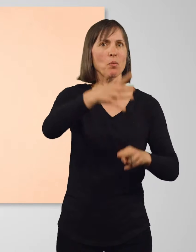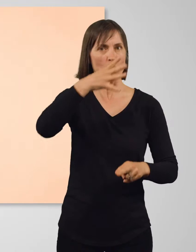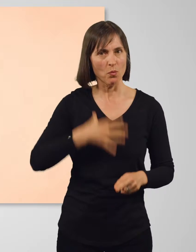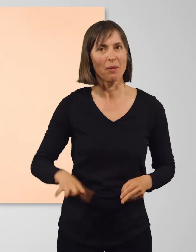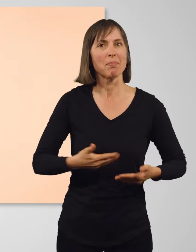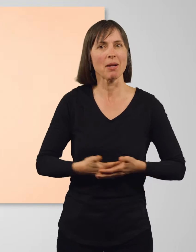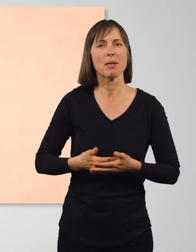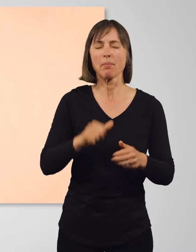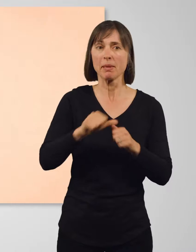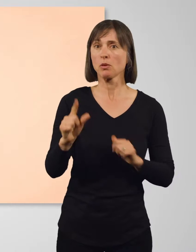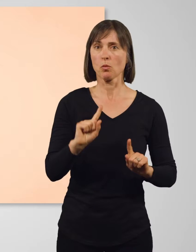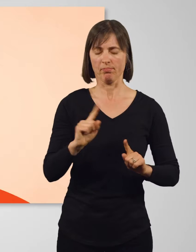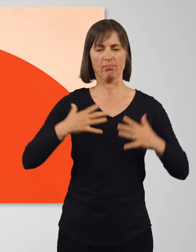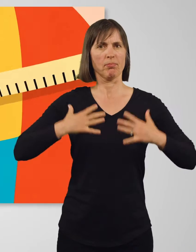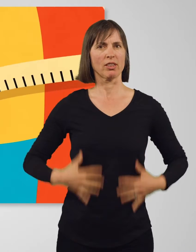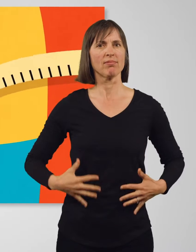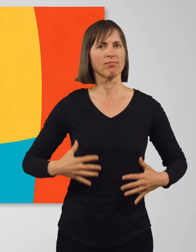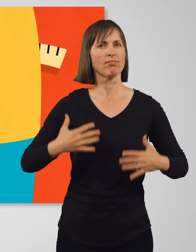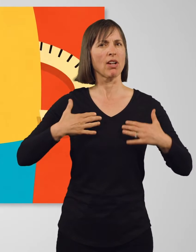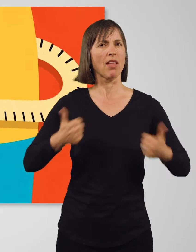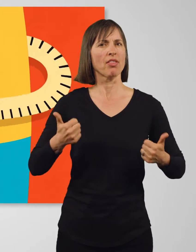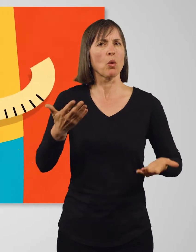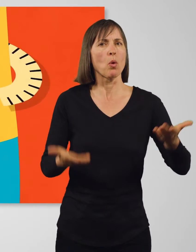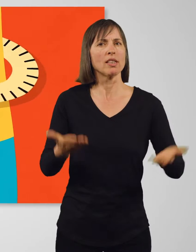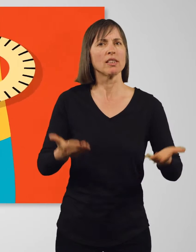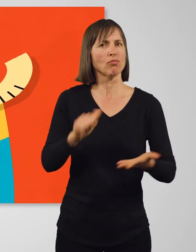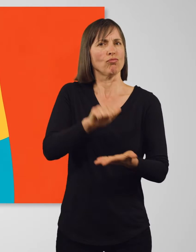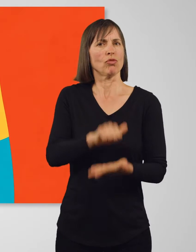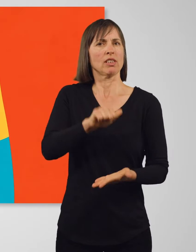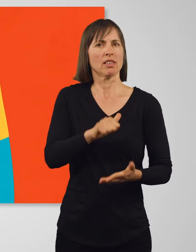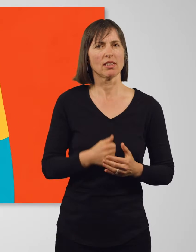If you're wanting to have a baby, it's best to be at a healthy weight.